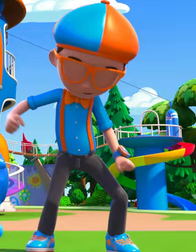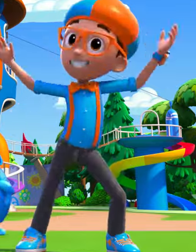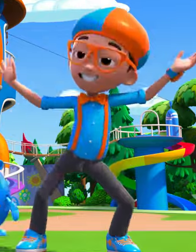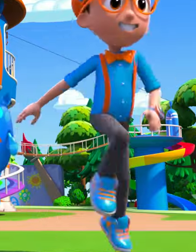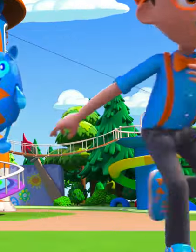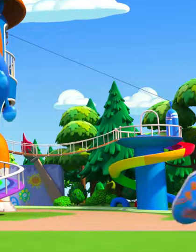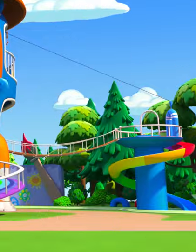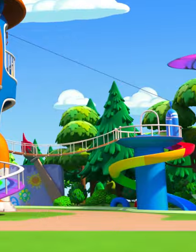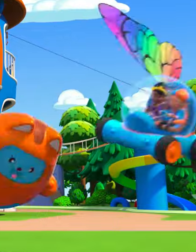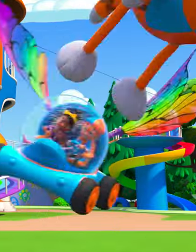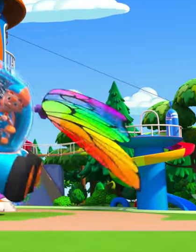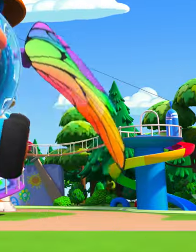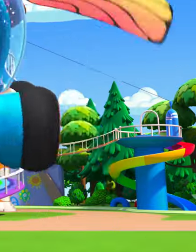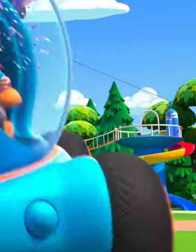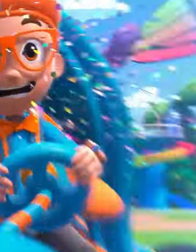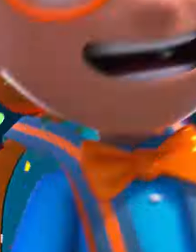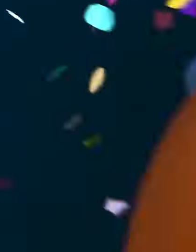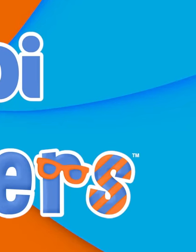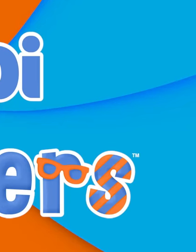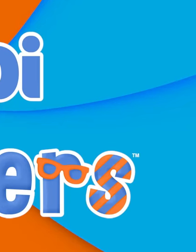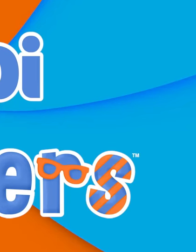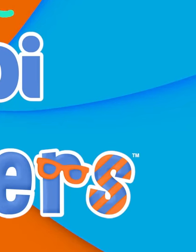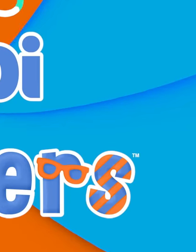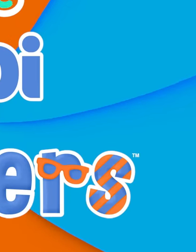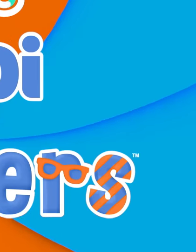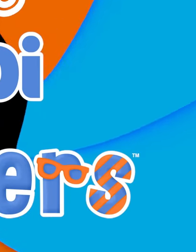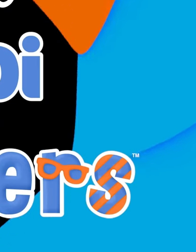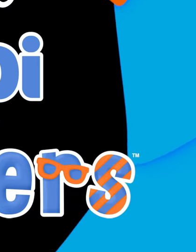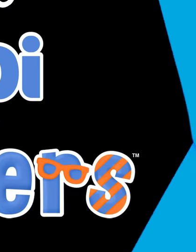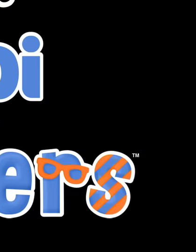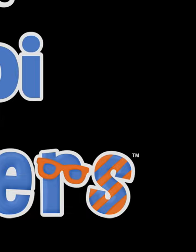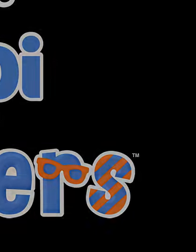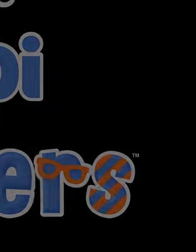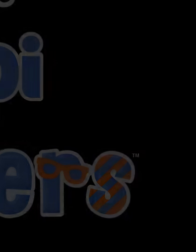up and shout. I wonder what we'll learn about. Blippi Wonders!